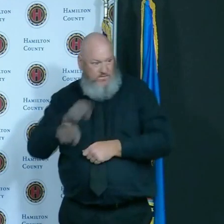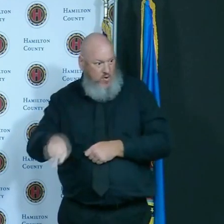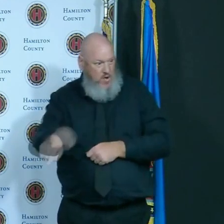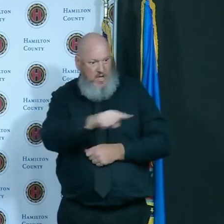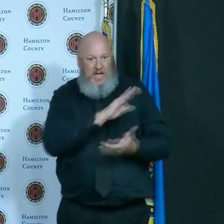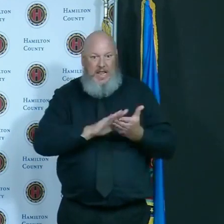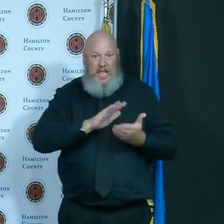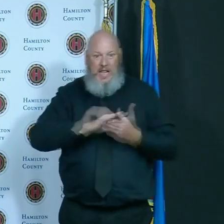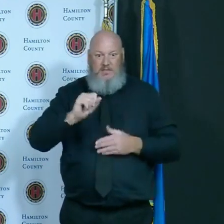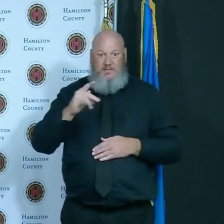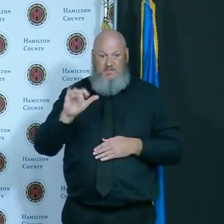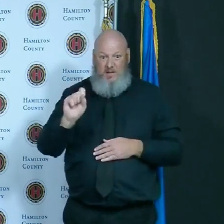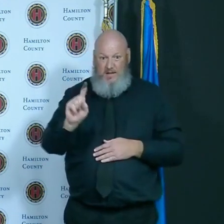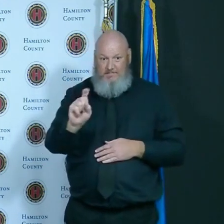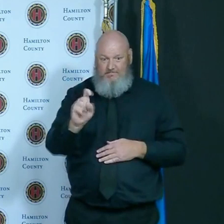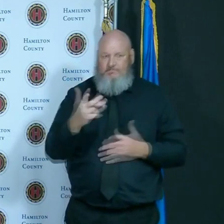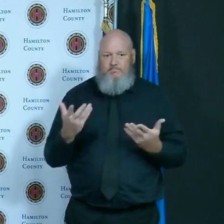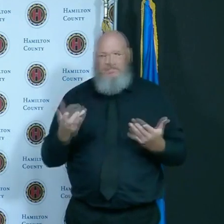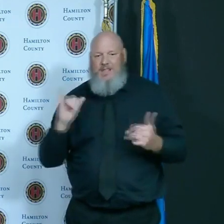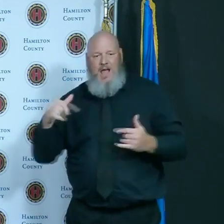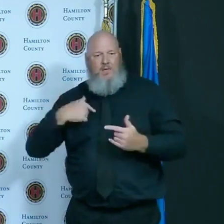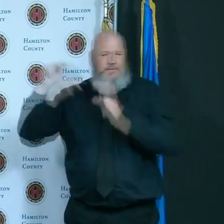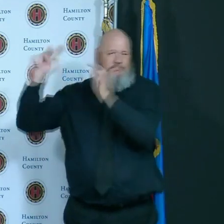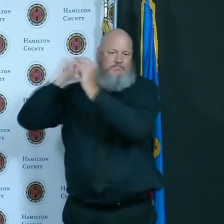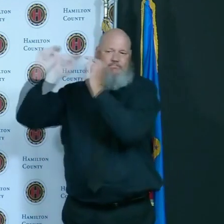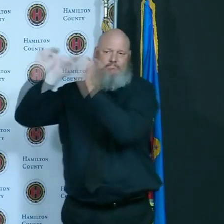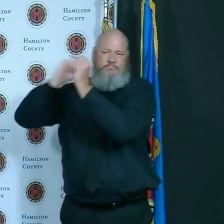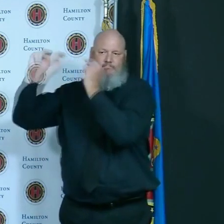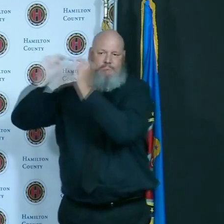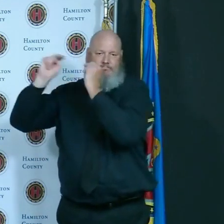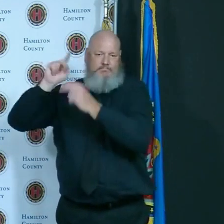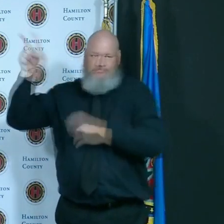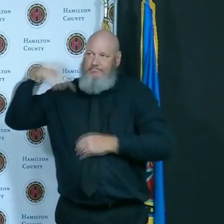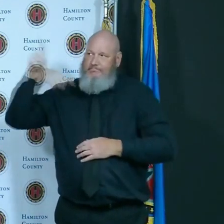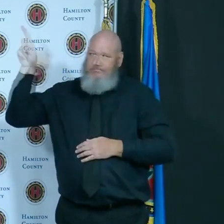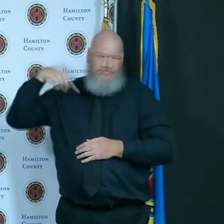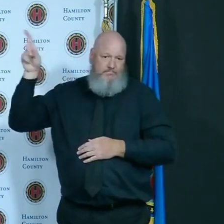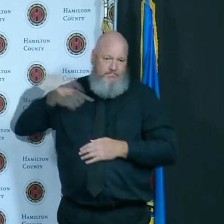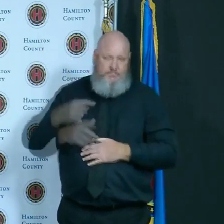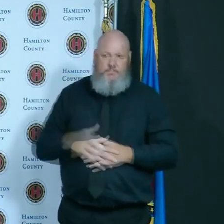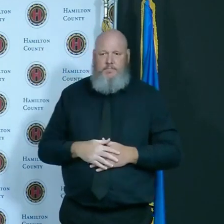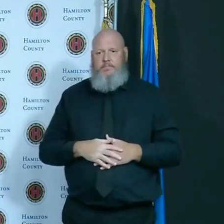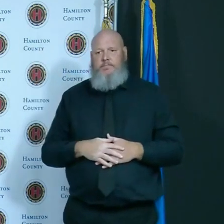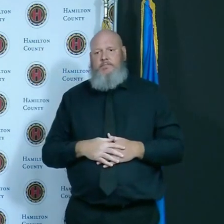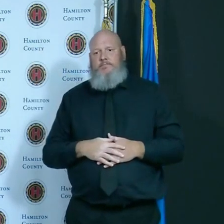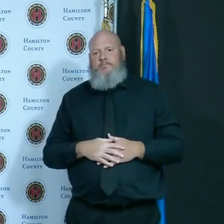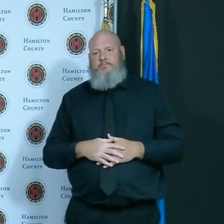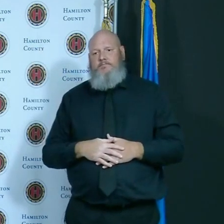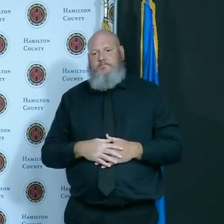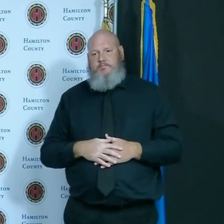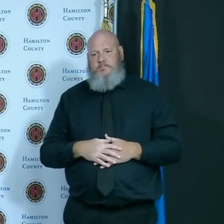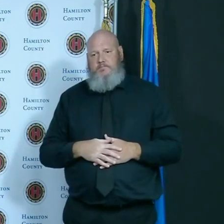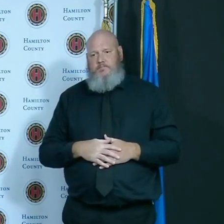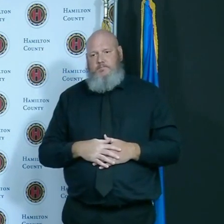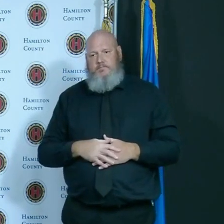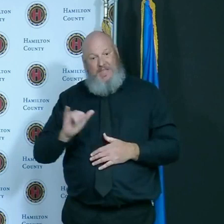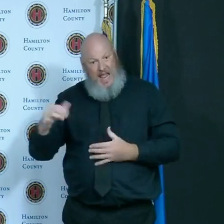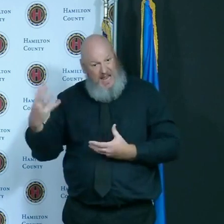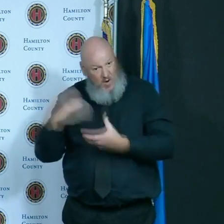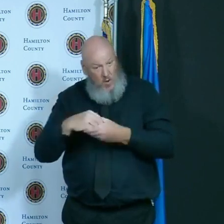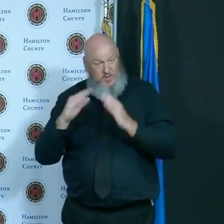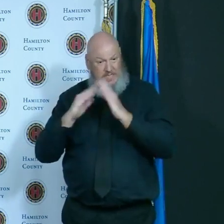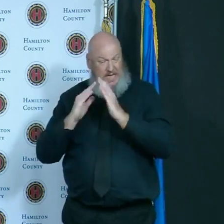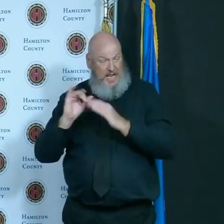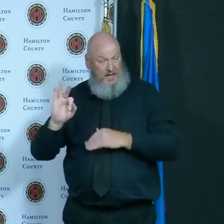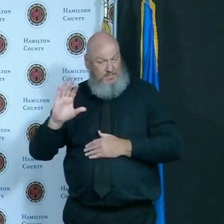say, hey, if we're in a position to help, we want to do that, and that includes the city of Cincinnati and all 48 jurisdictions